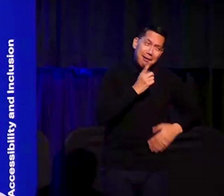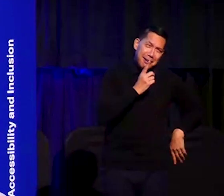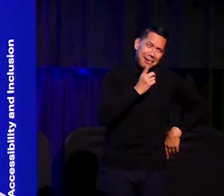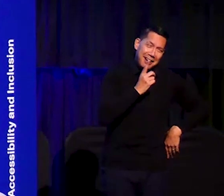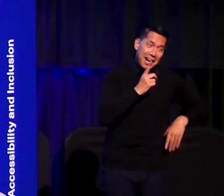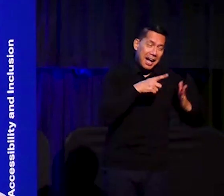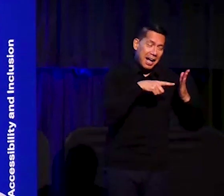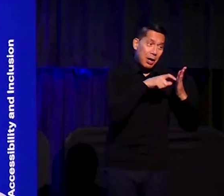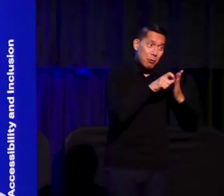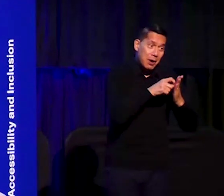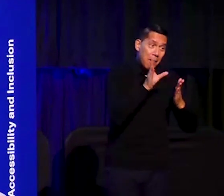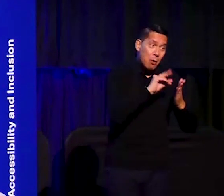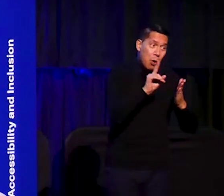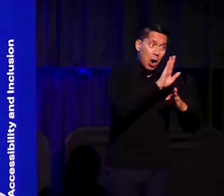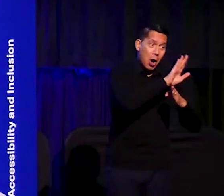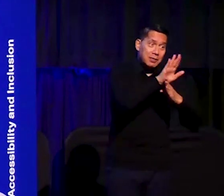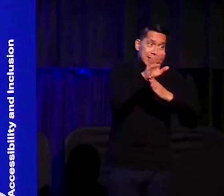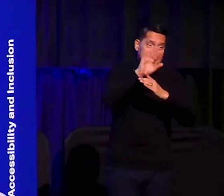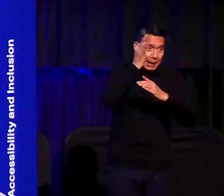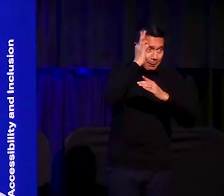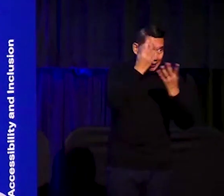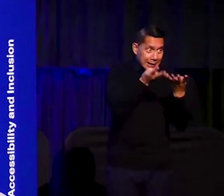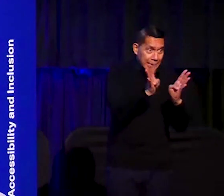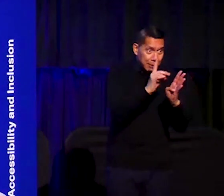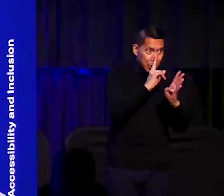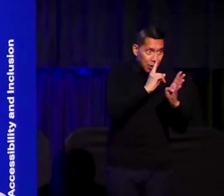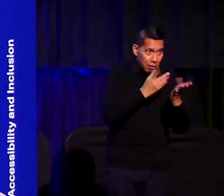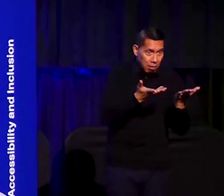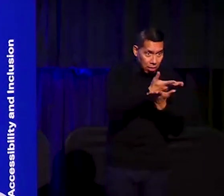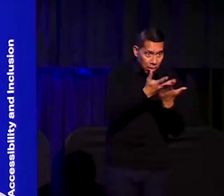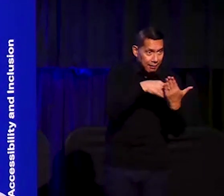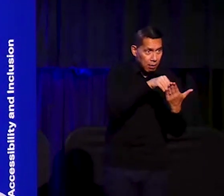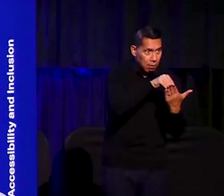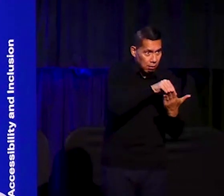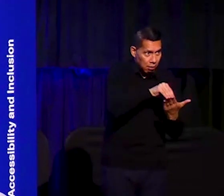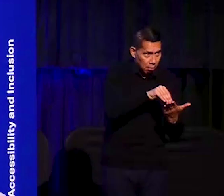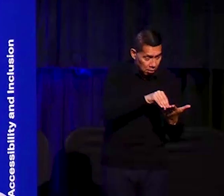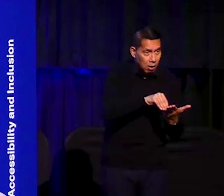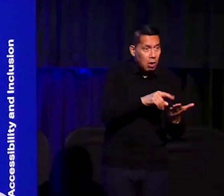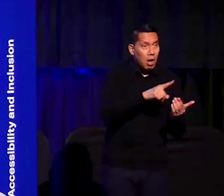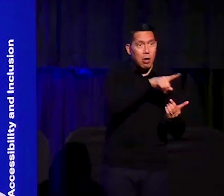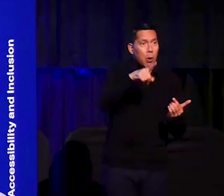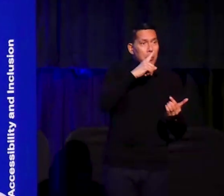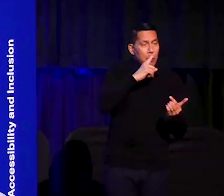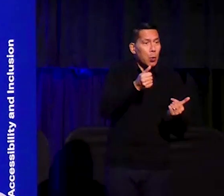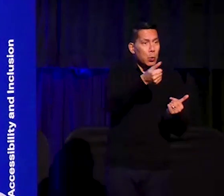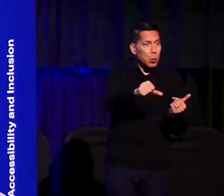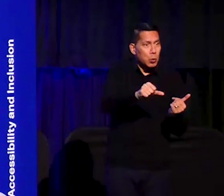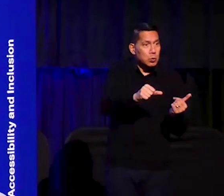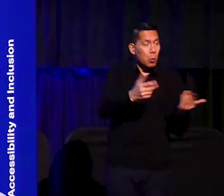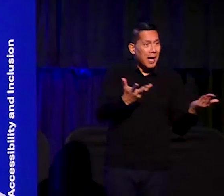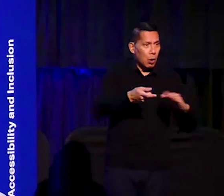they are written by international committees who need to use them, or people need to use them in courts of